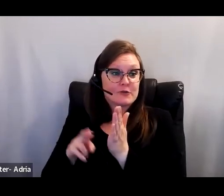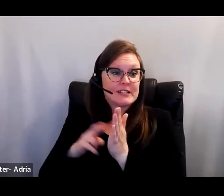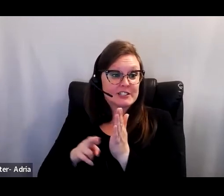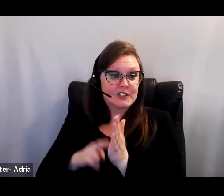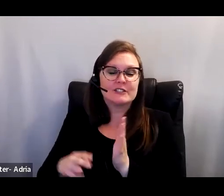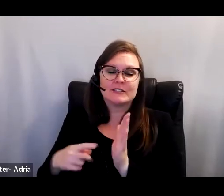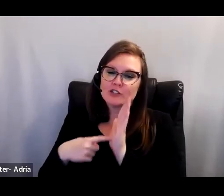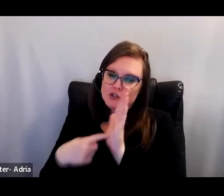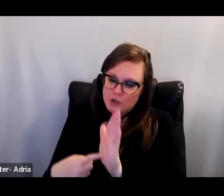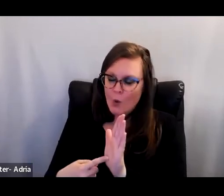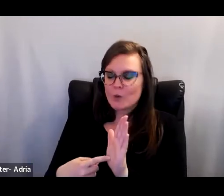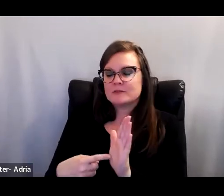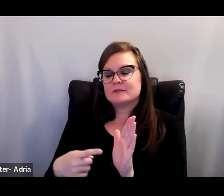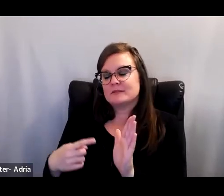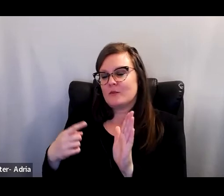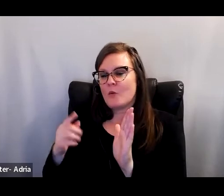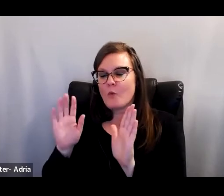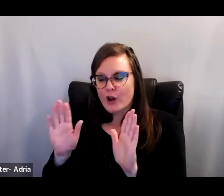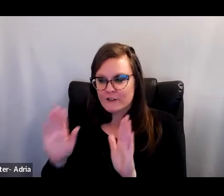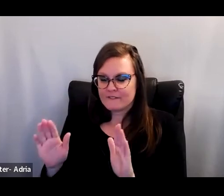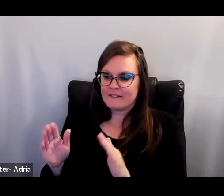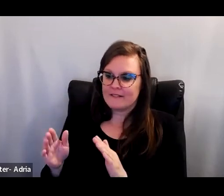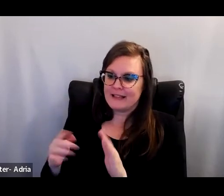particular focus on the implications of equity.